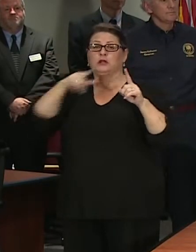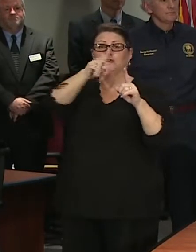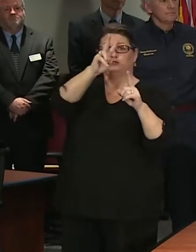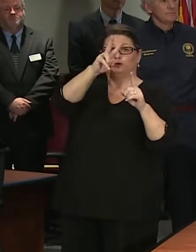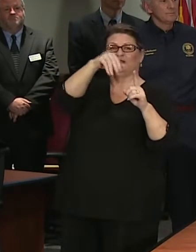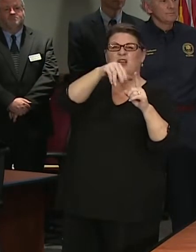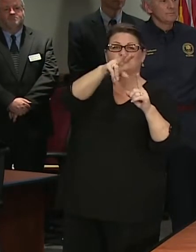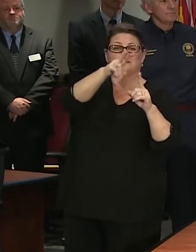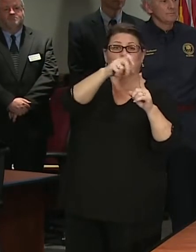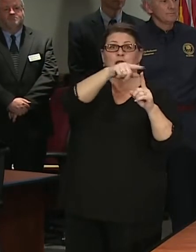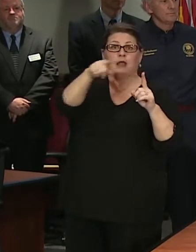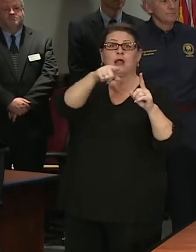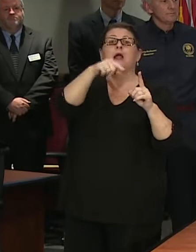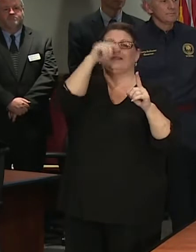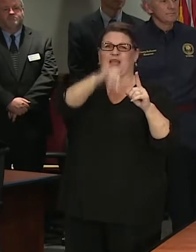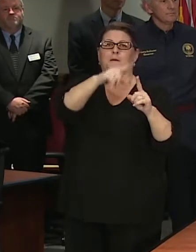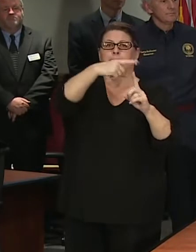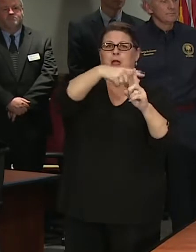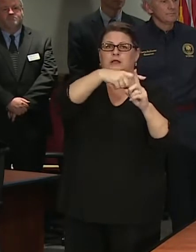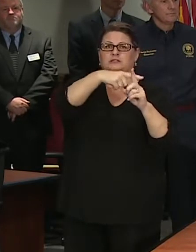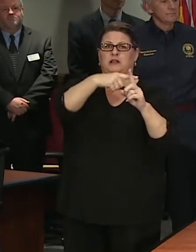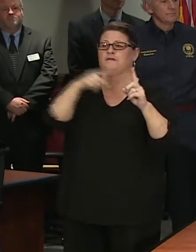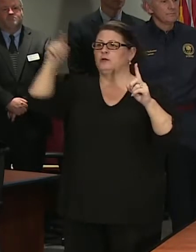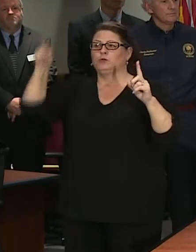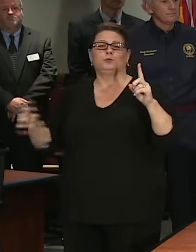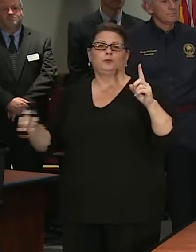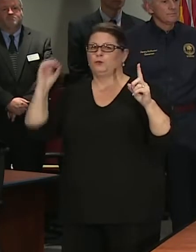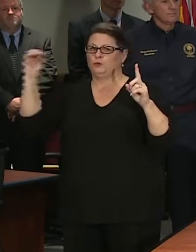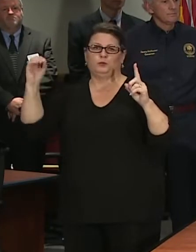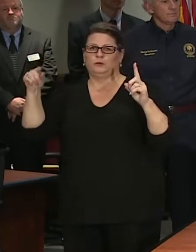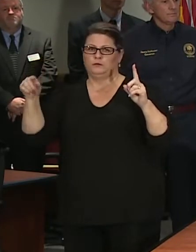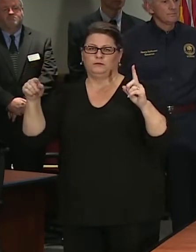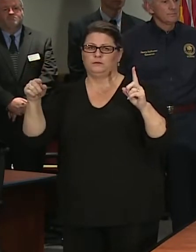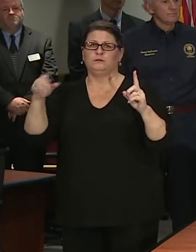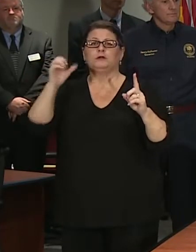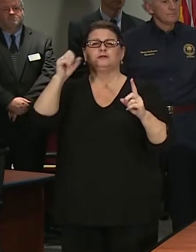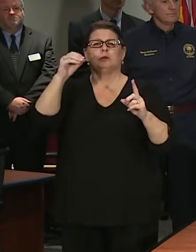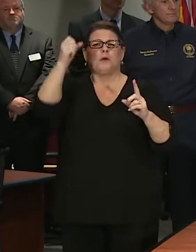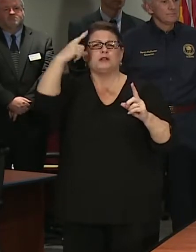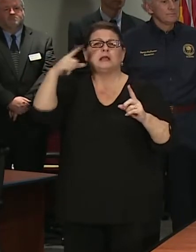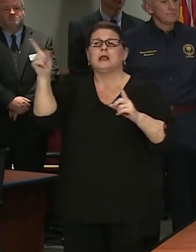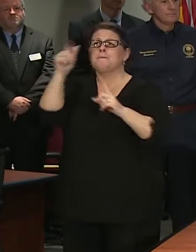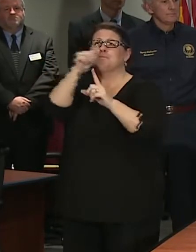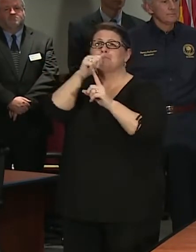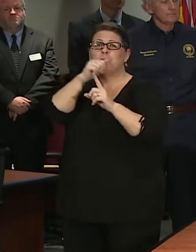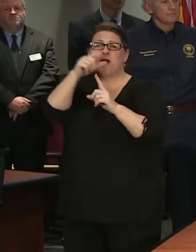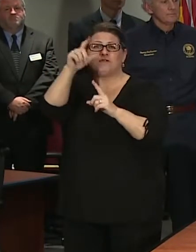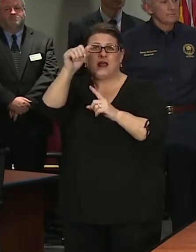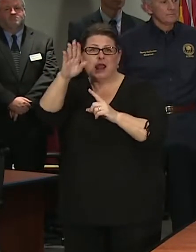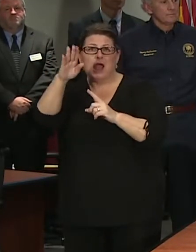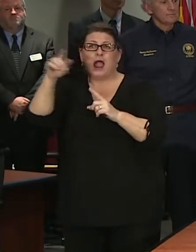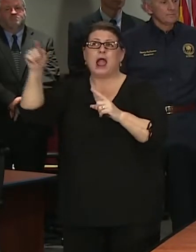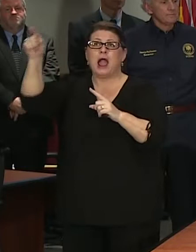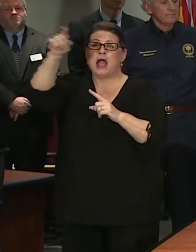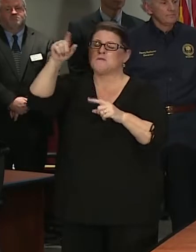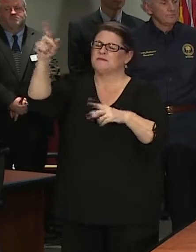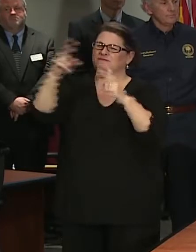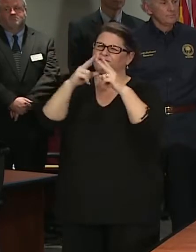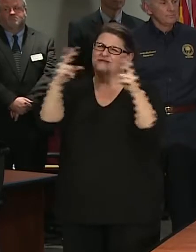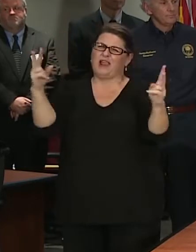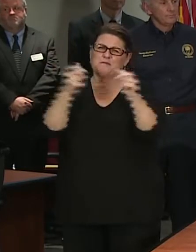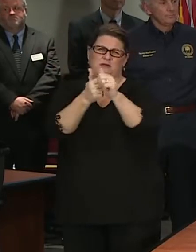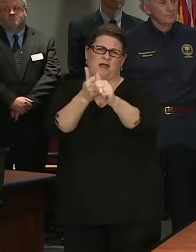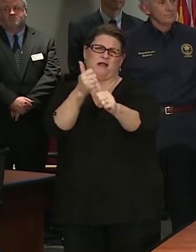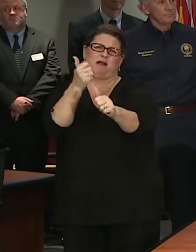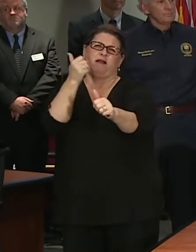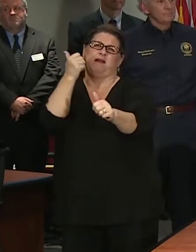health laboratory has no delay in testing, private laboratories around the nation have significant delays, which